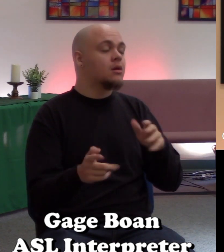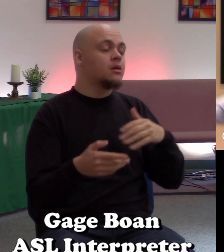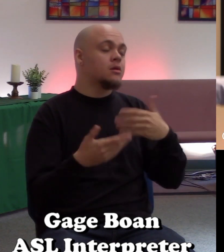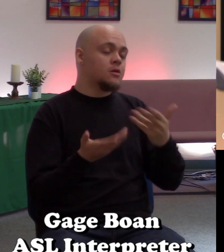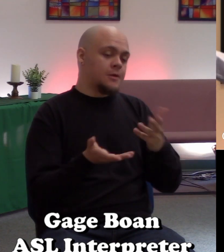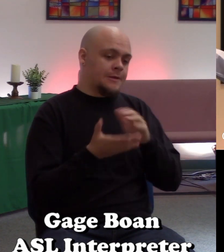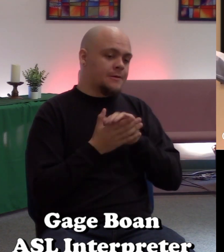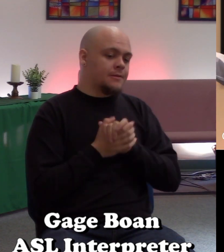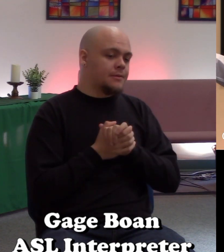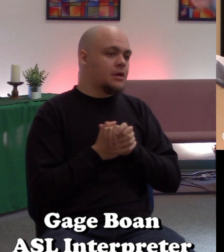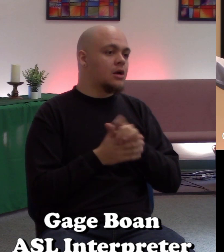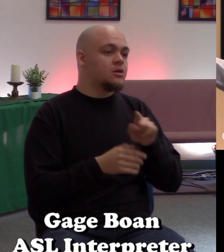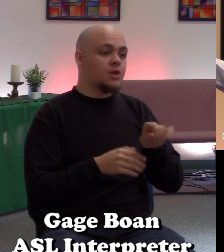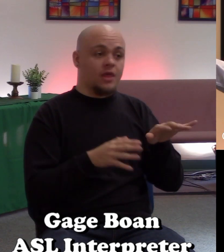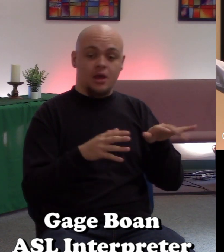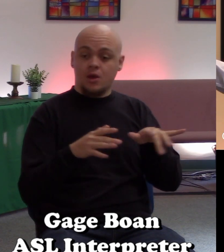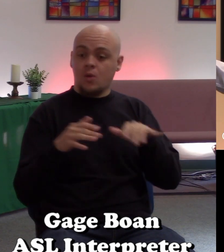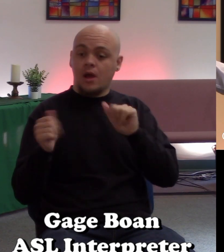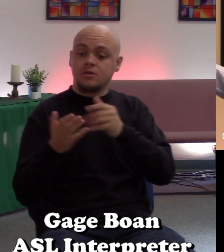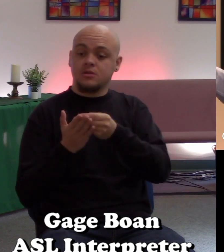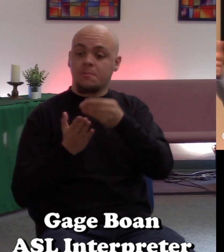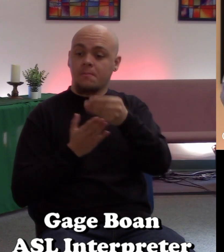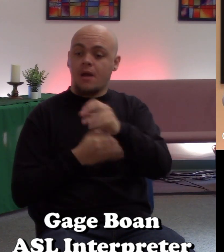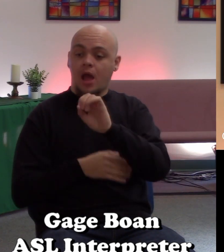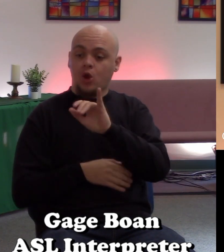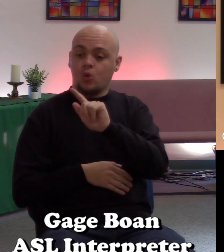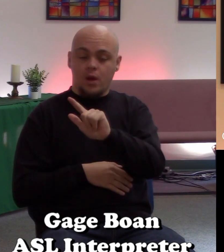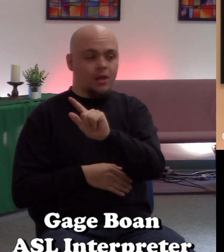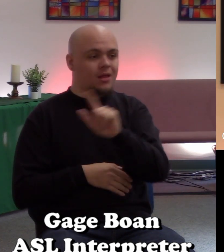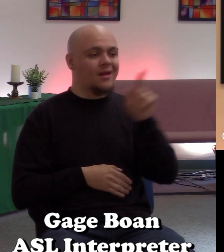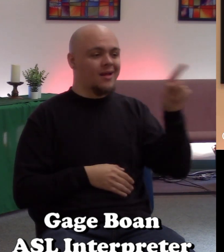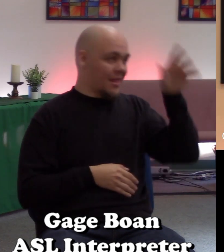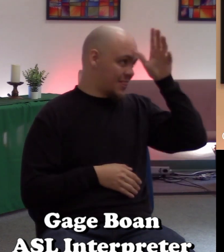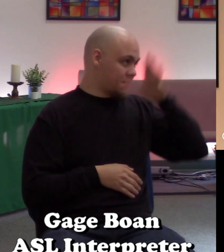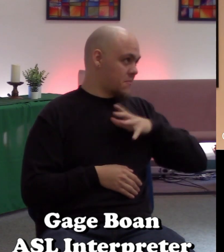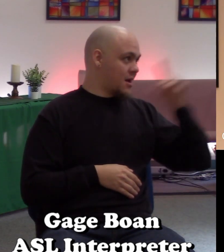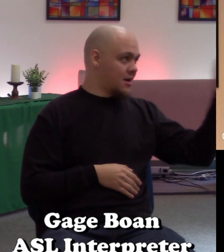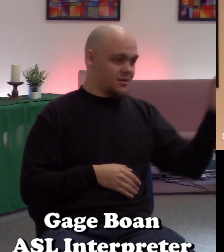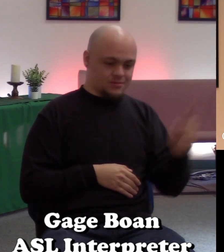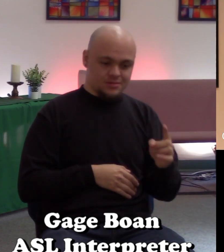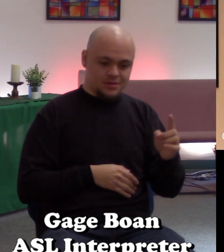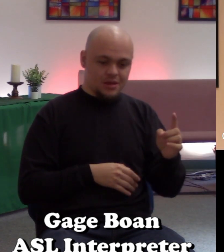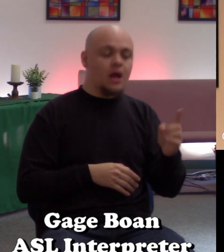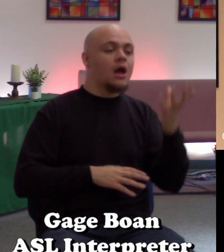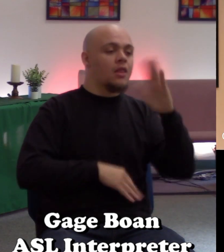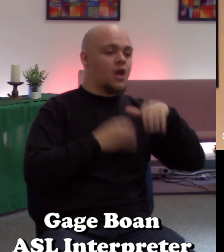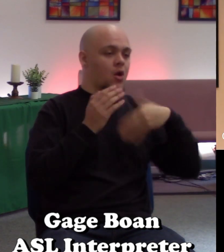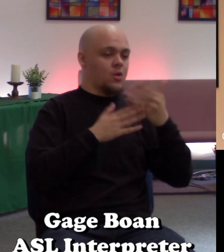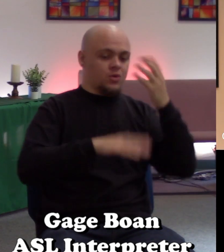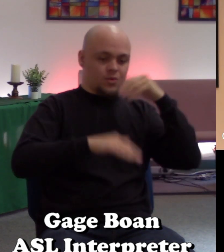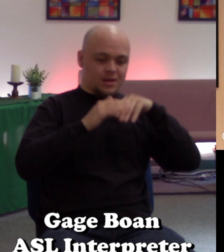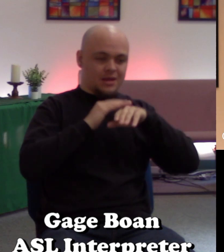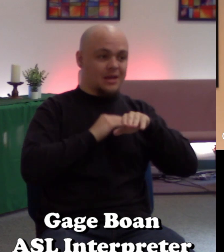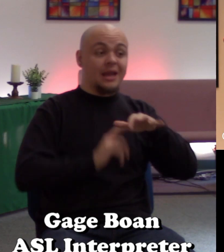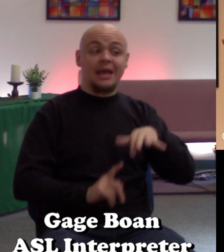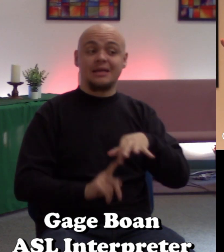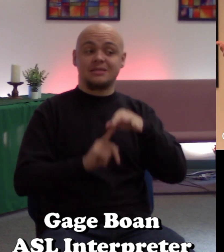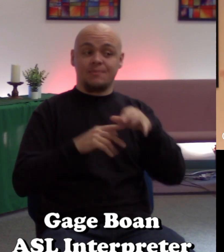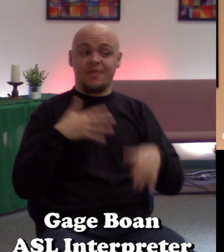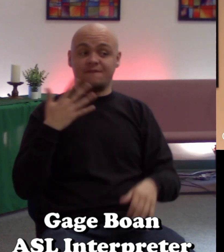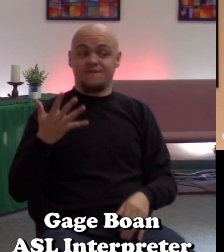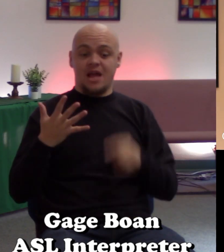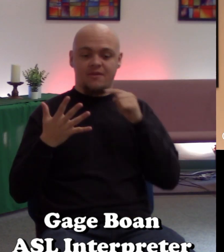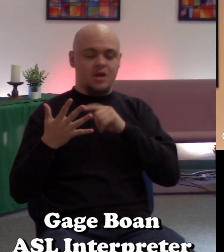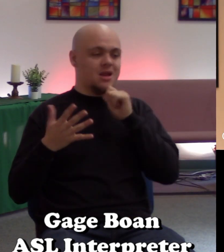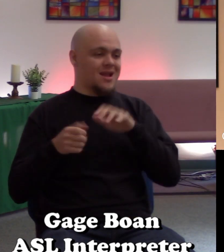So they go off to go buy oil, and the bridegroom comes back, and they all go in, except for the 5 who didn't have oil because they missed